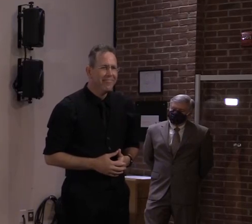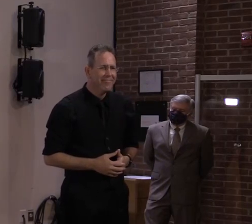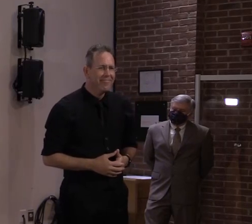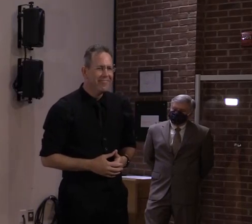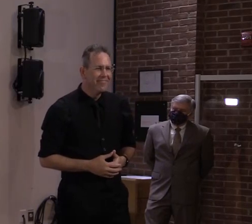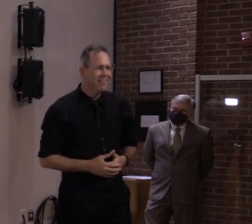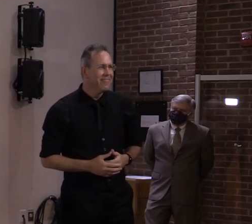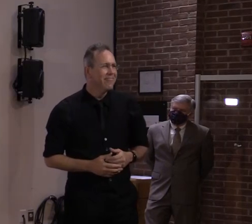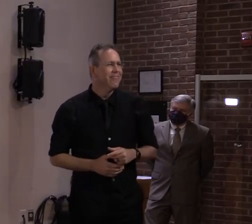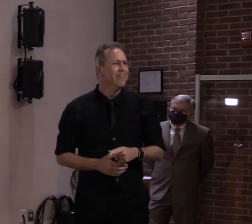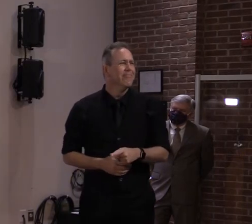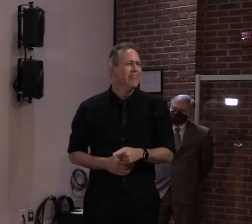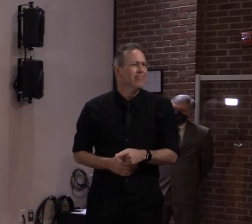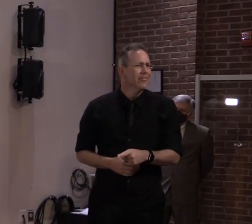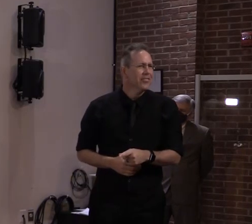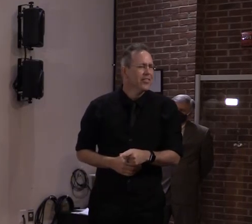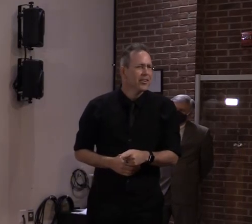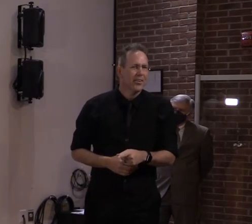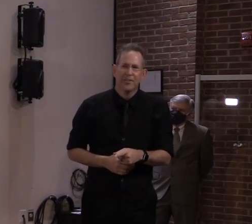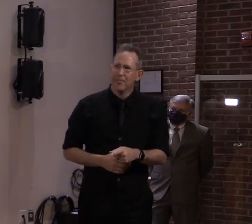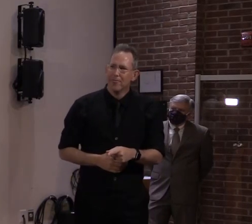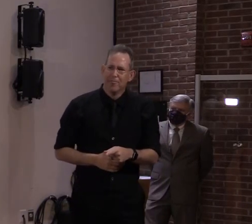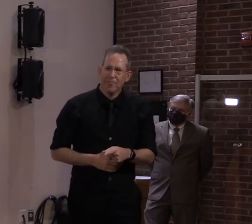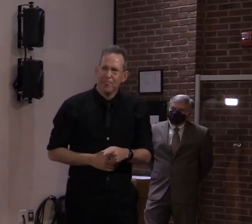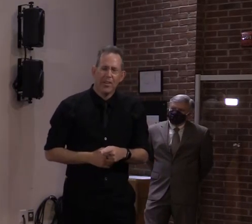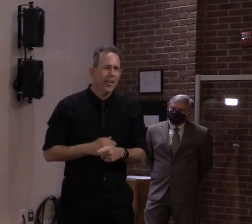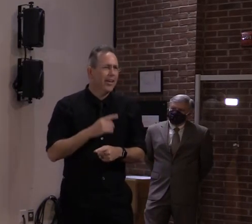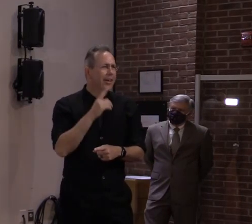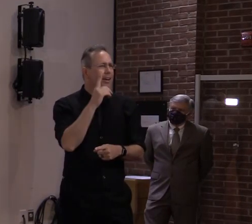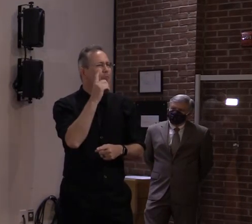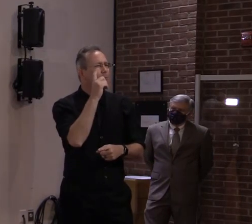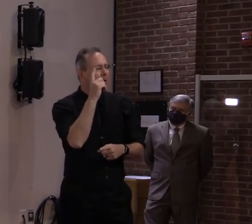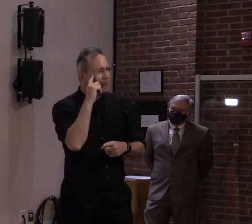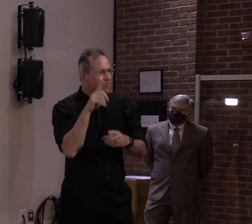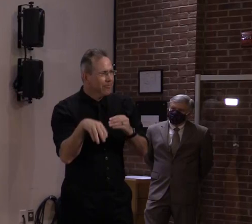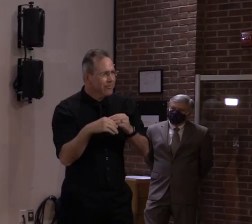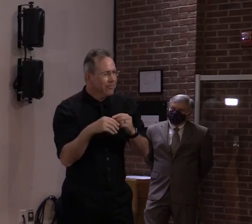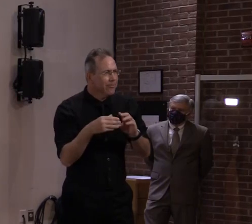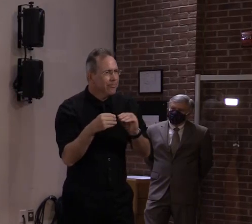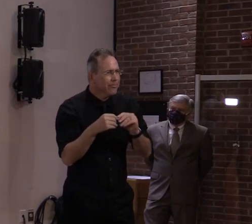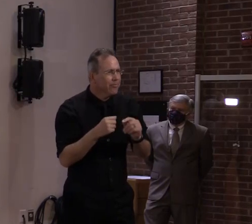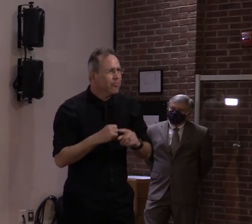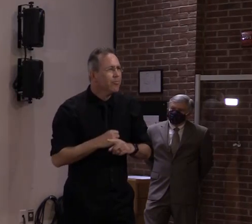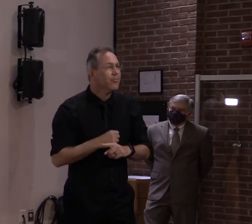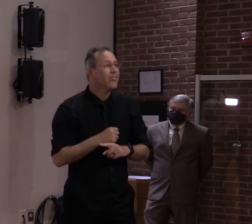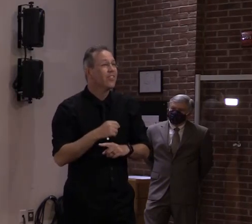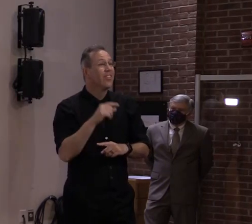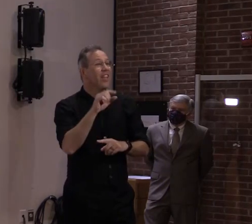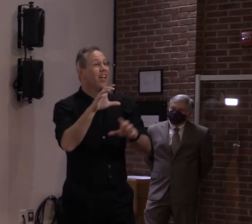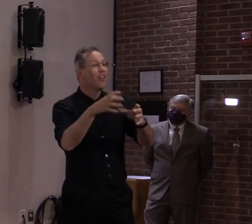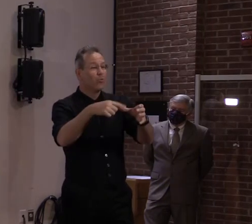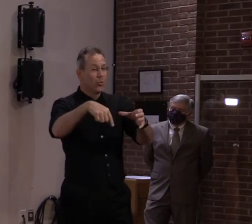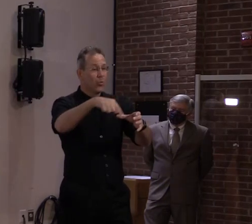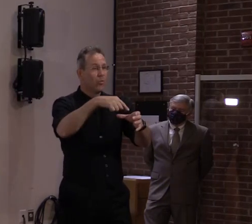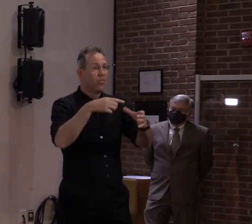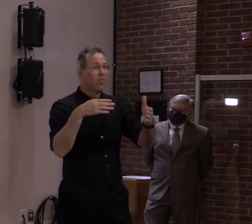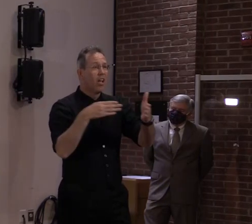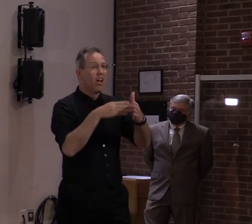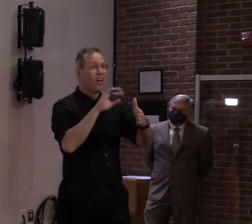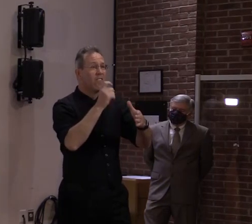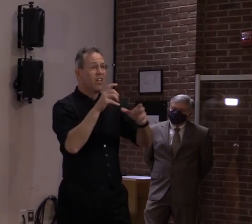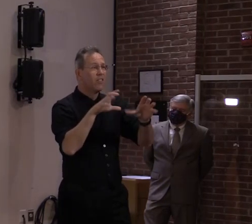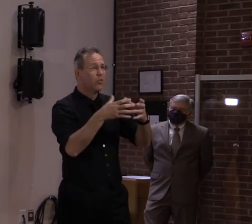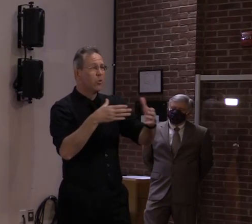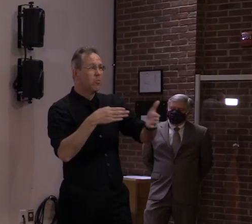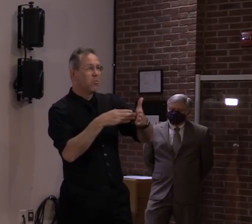I can't say we have, you know, identified, we'll call that pockets of resistance in Vermont at this point that we're